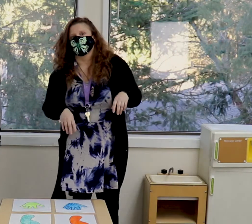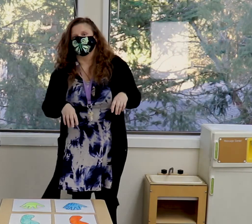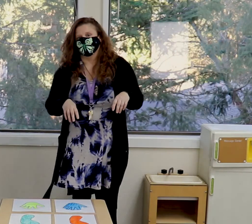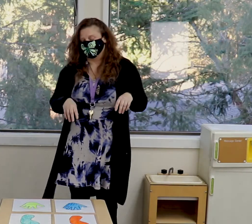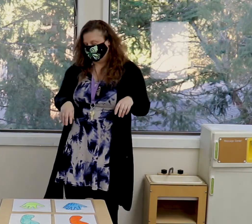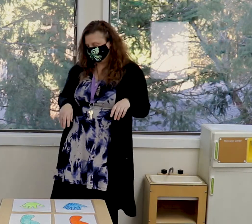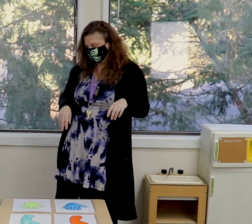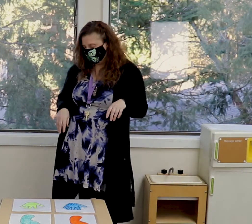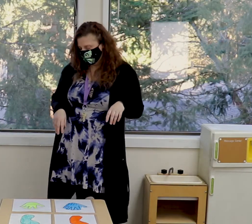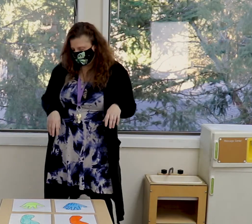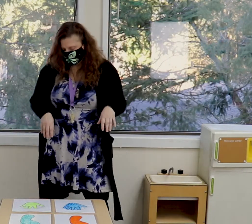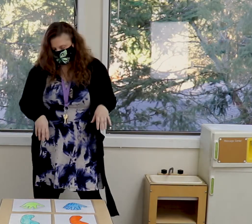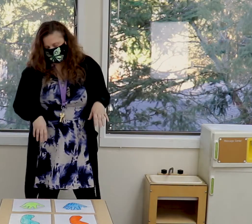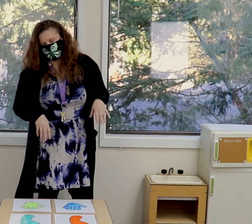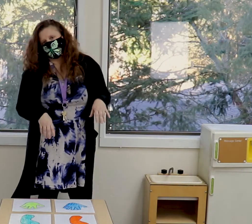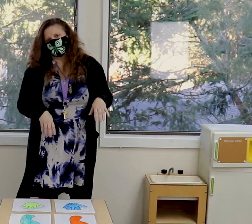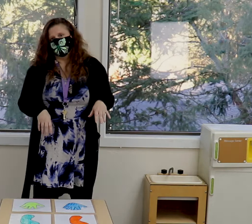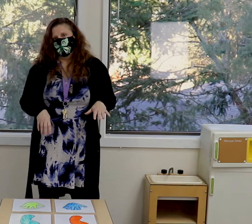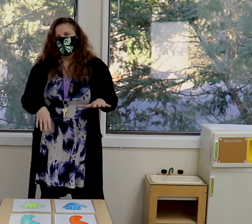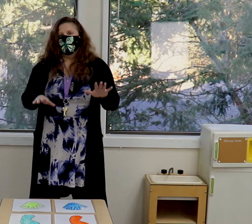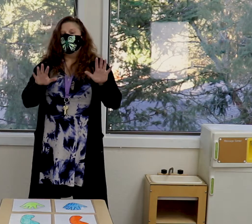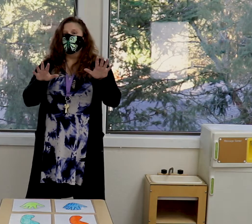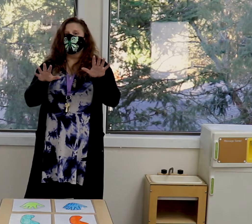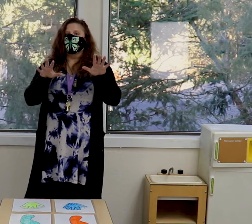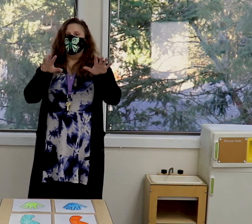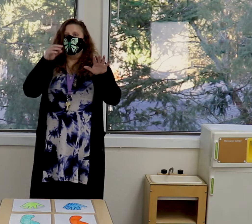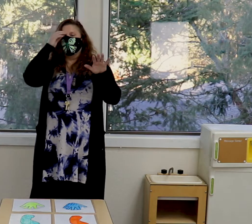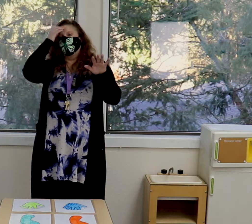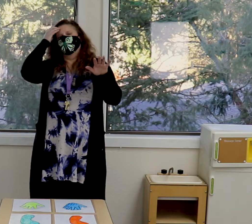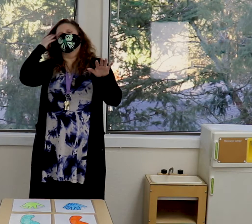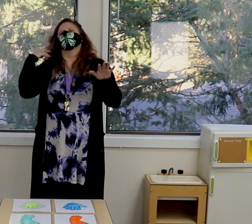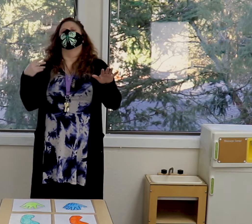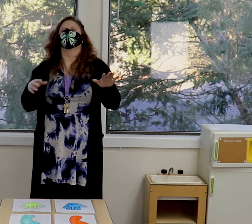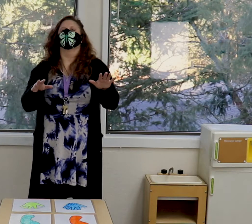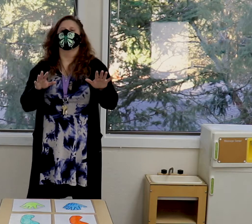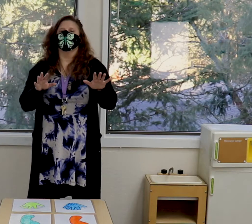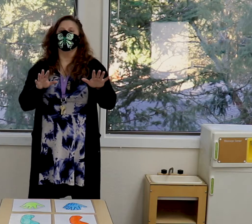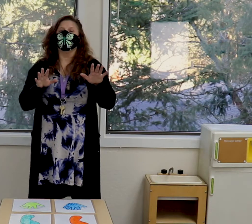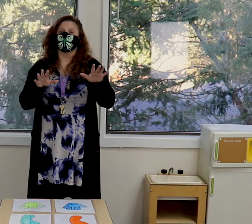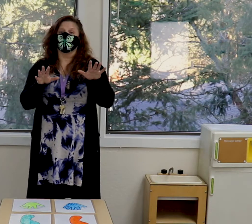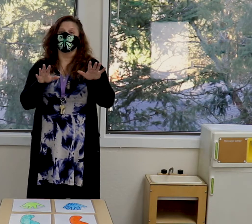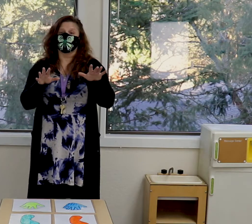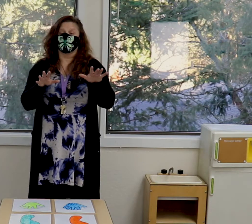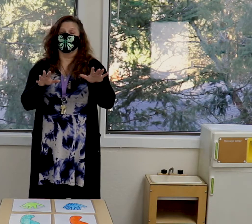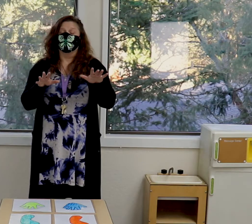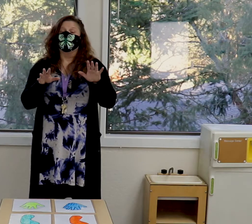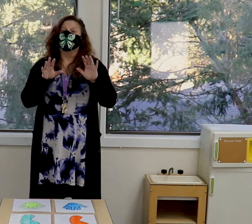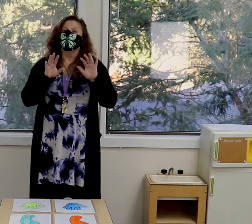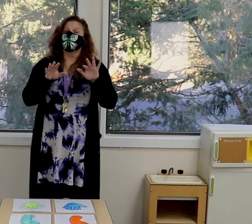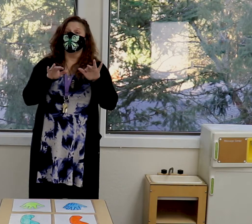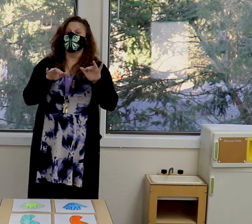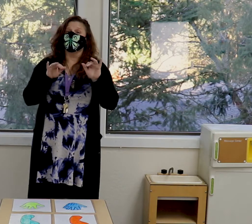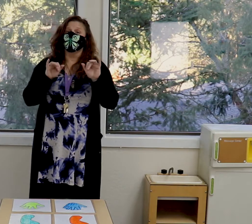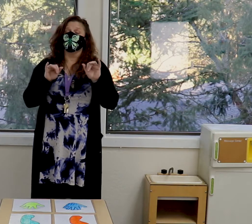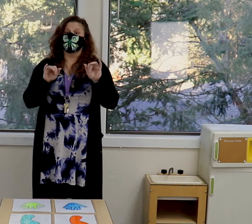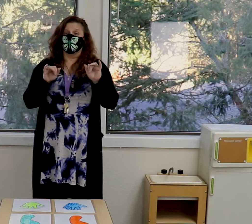it. So you can make a card. You make the cards yourself. You can do this with your